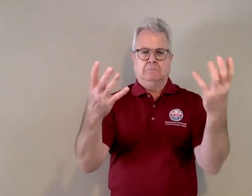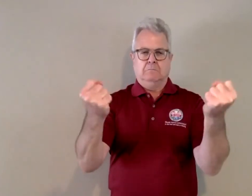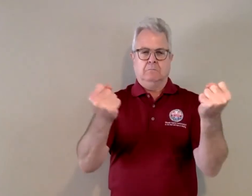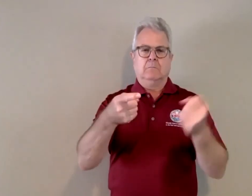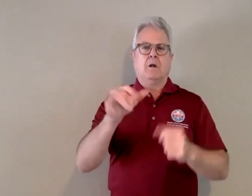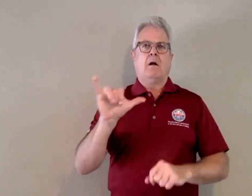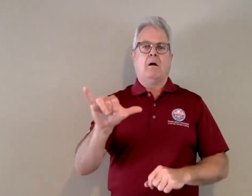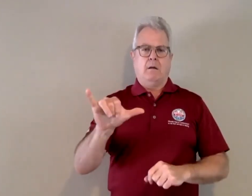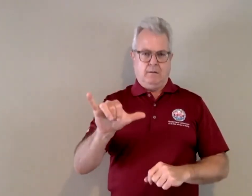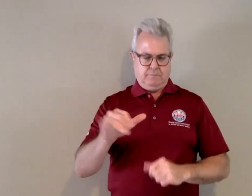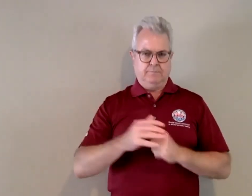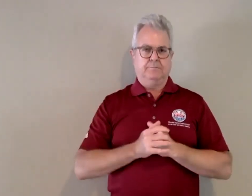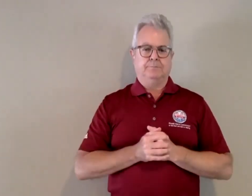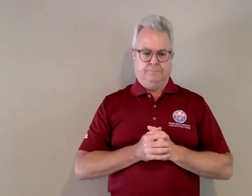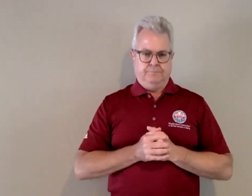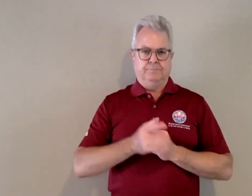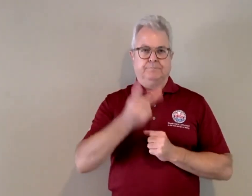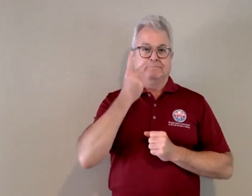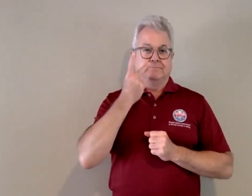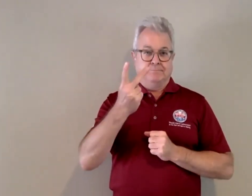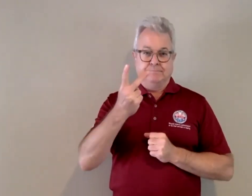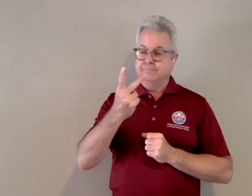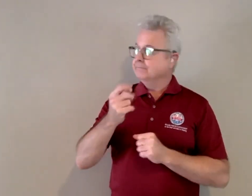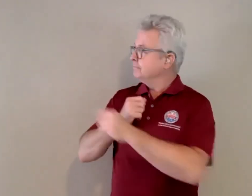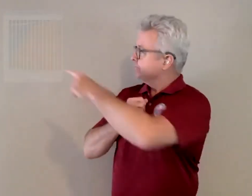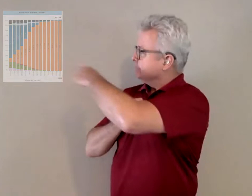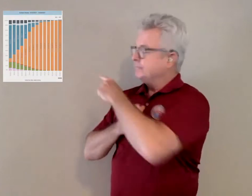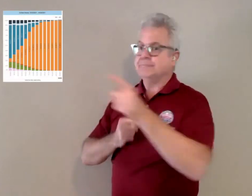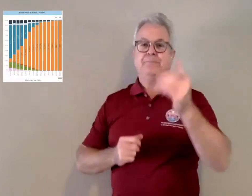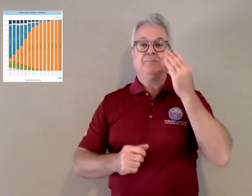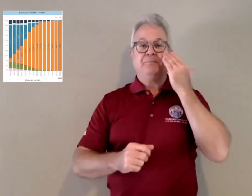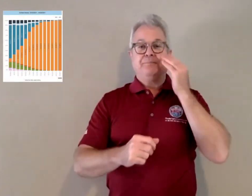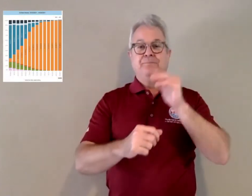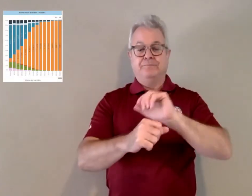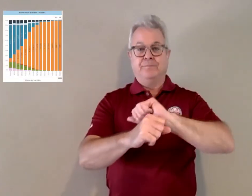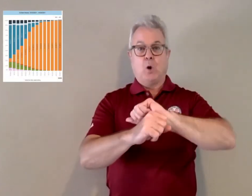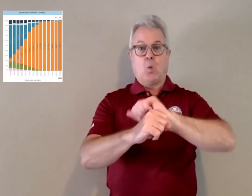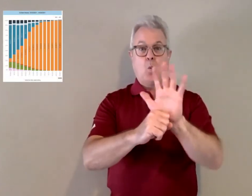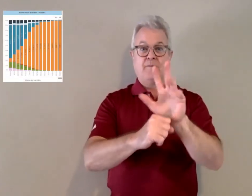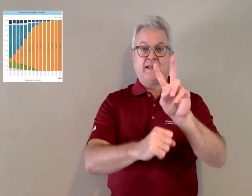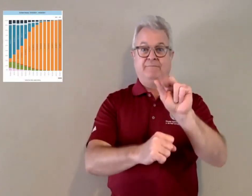It's very scientific, but I will explain to you what it means. If you see